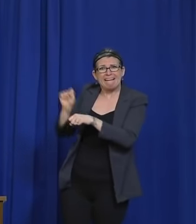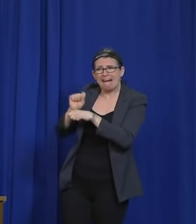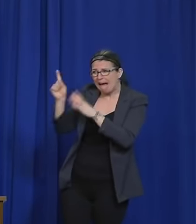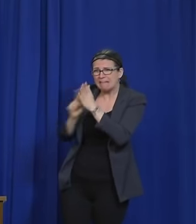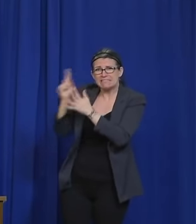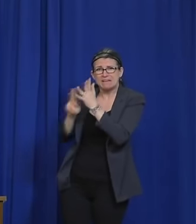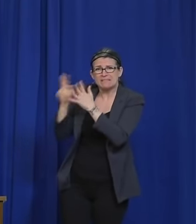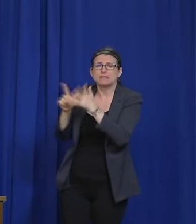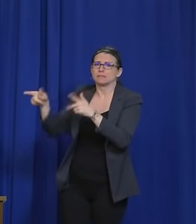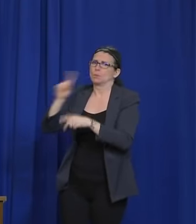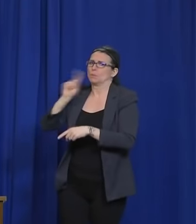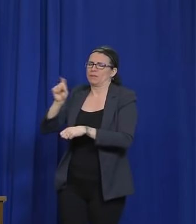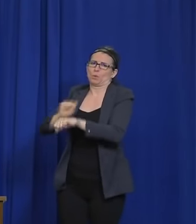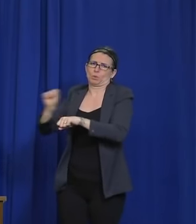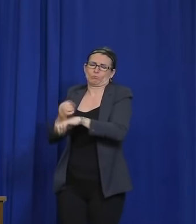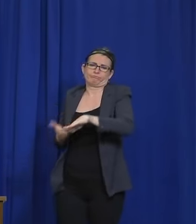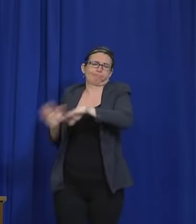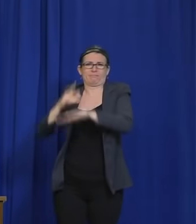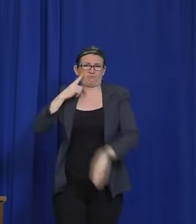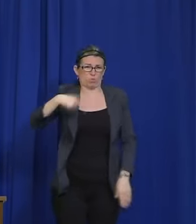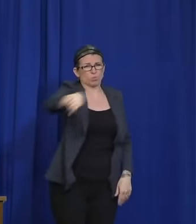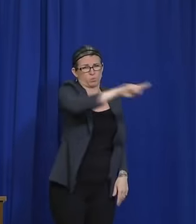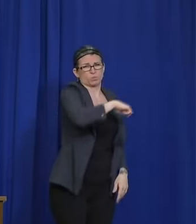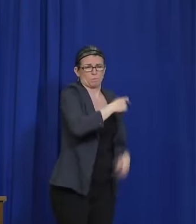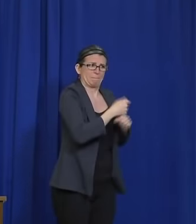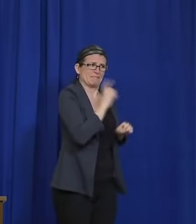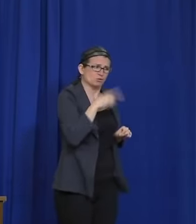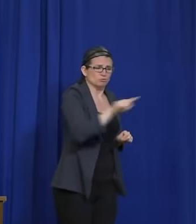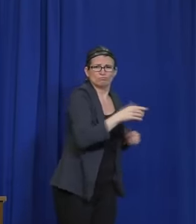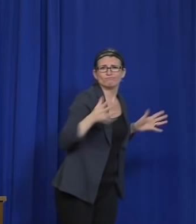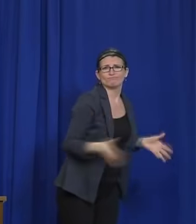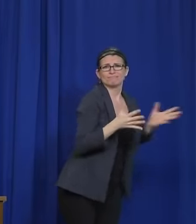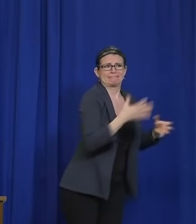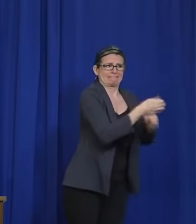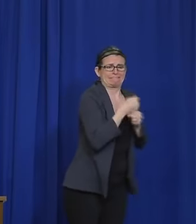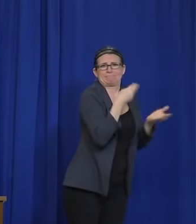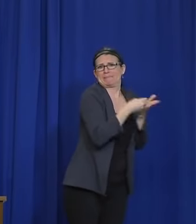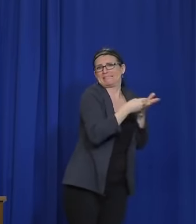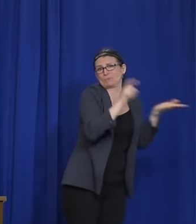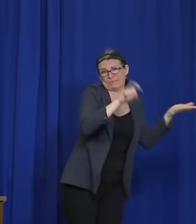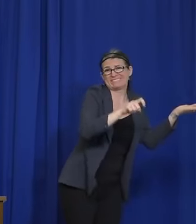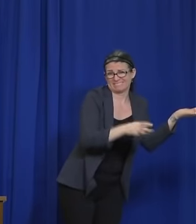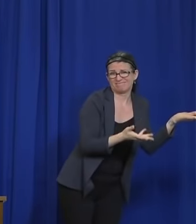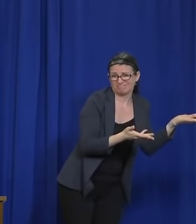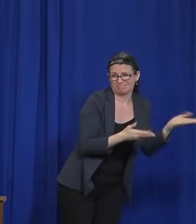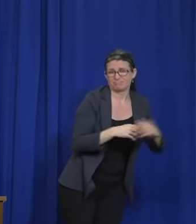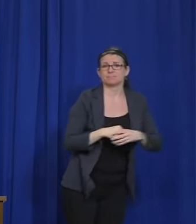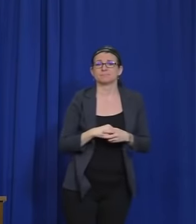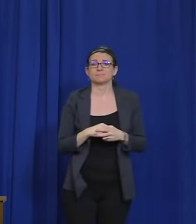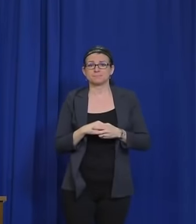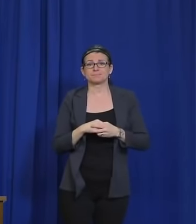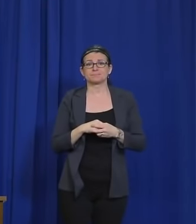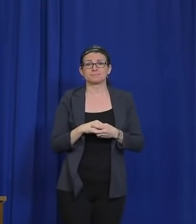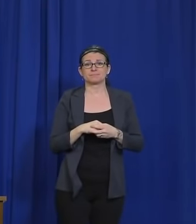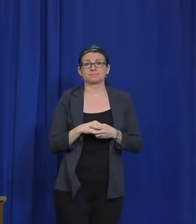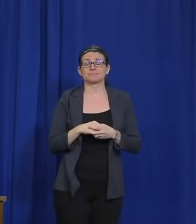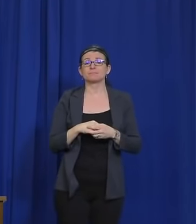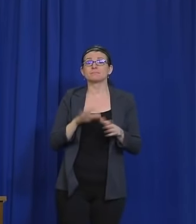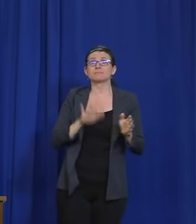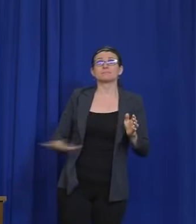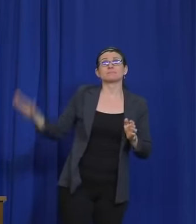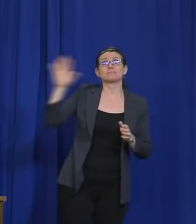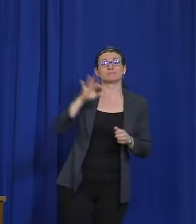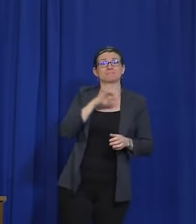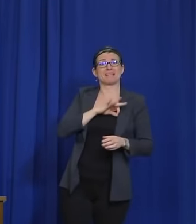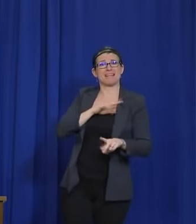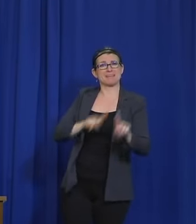I say this to the people of Maine. I know that for so many of you, these last few weeks have been extraordinarily